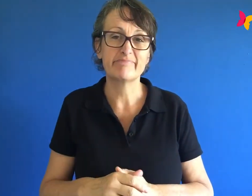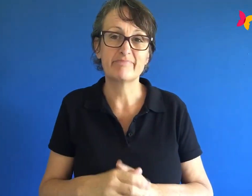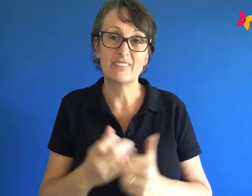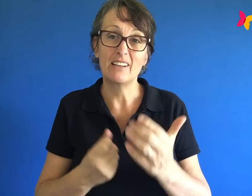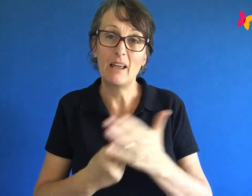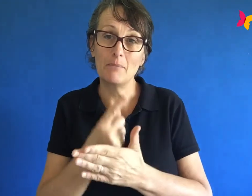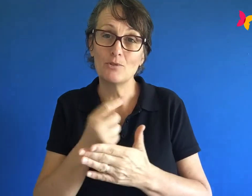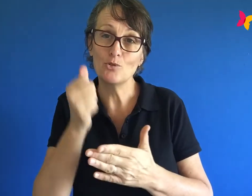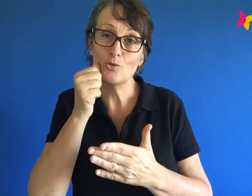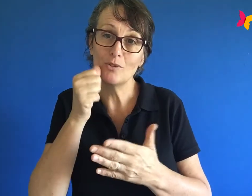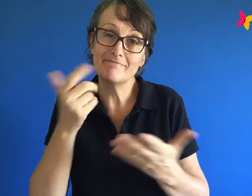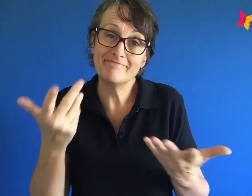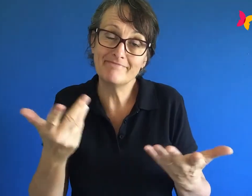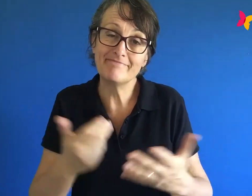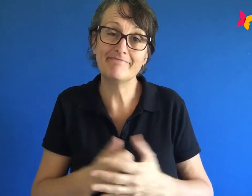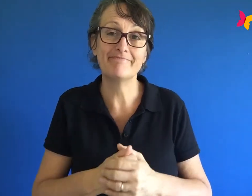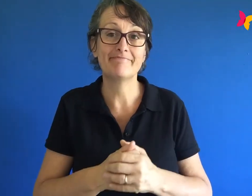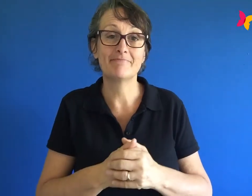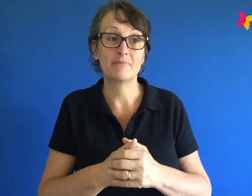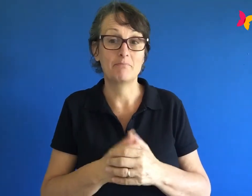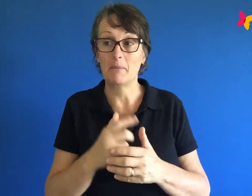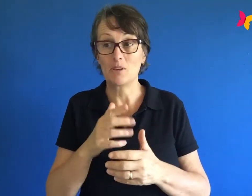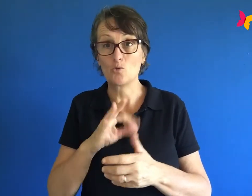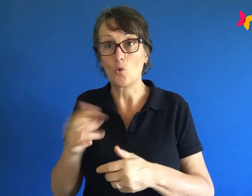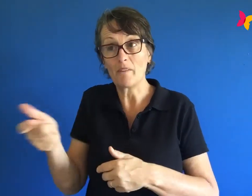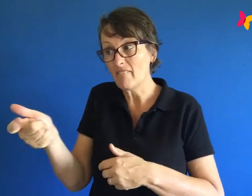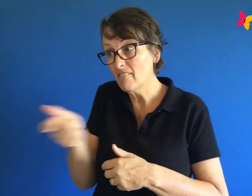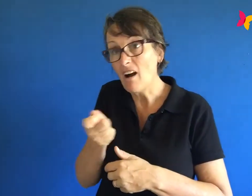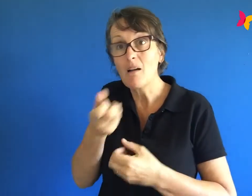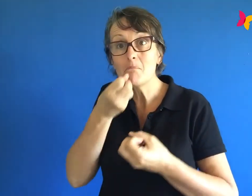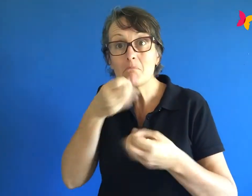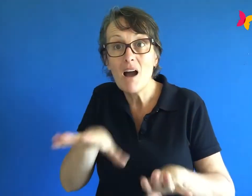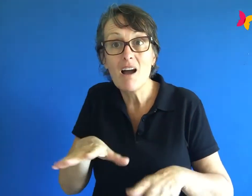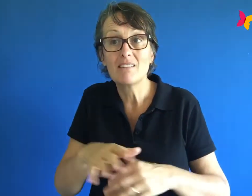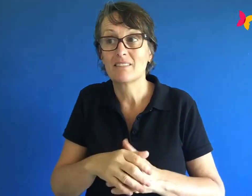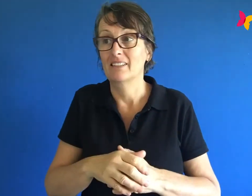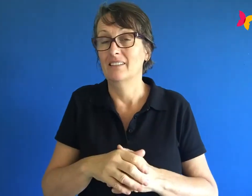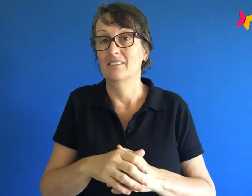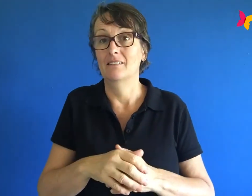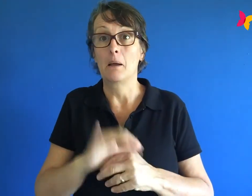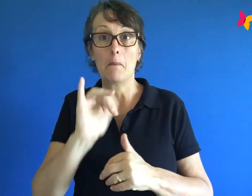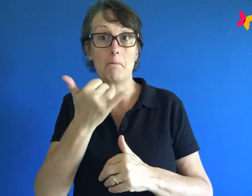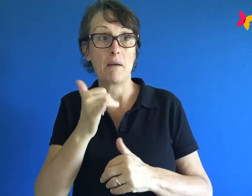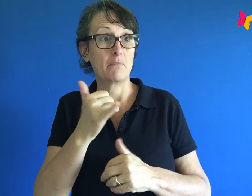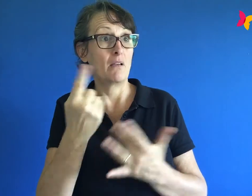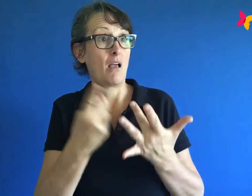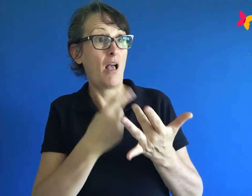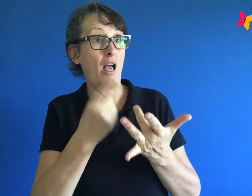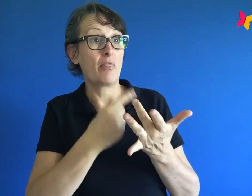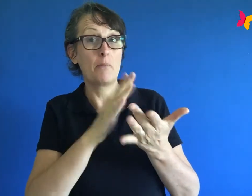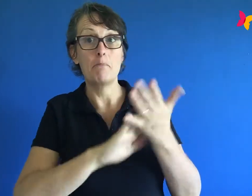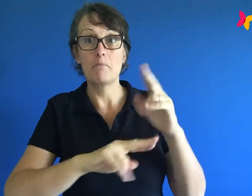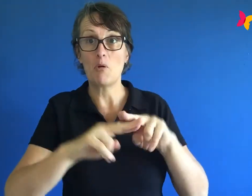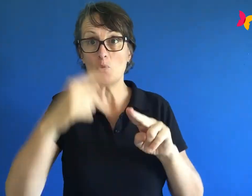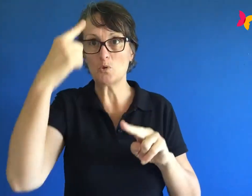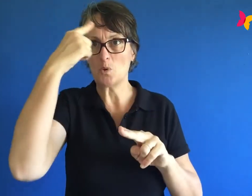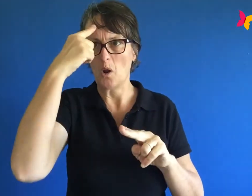it's a few less invitations. I think they were scared that their kids were going to catch it. What's